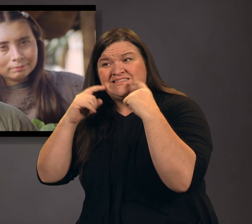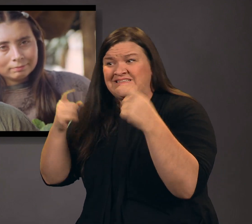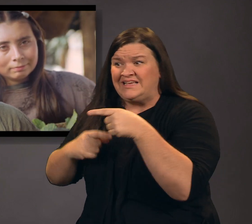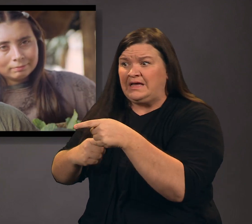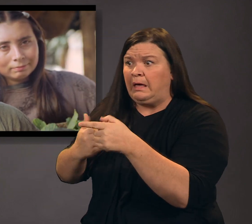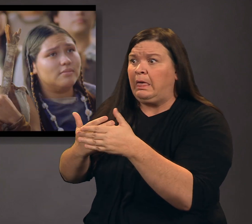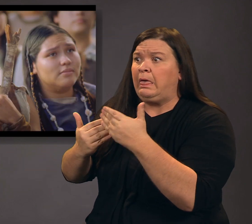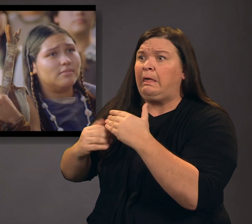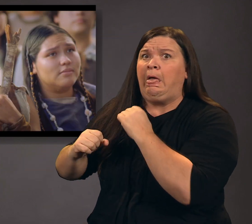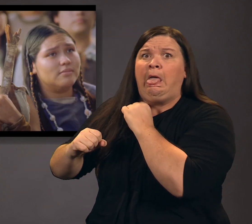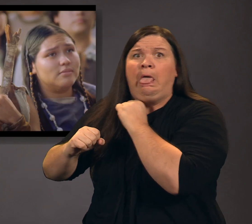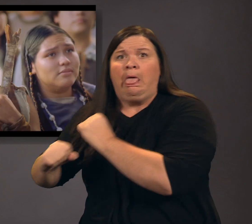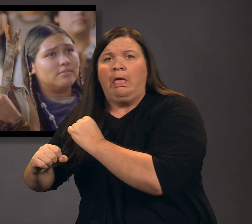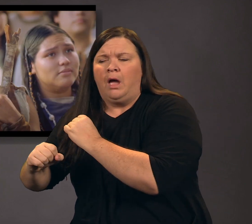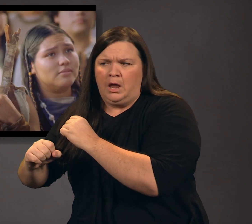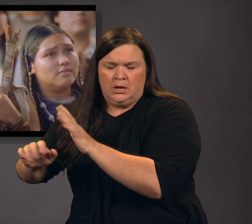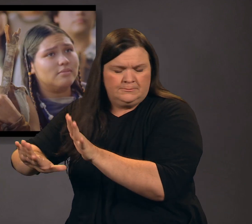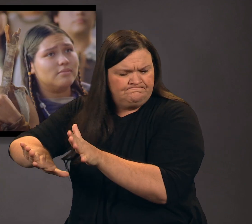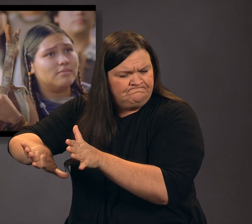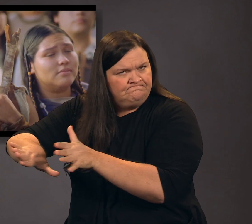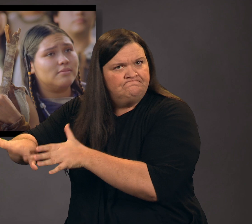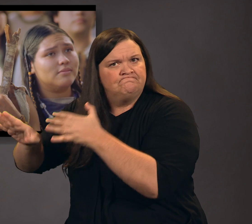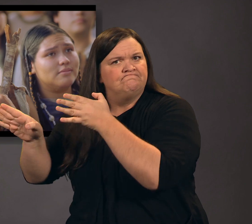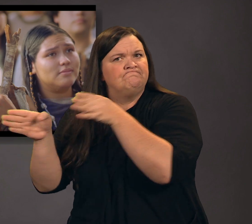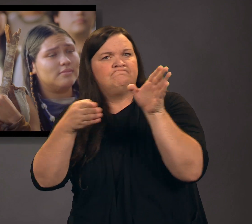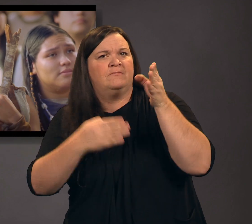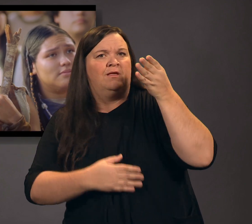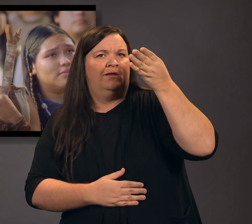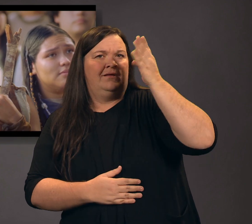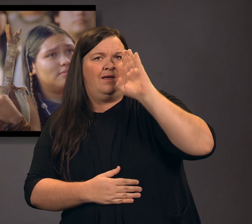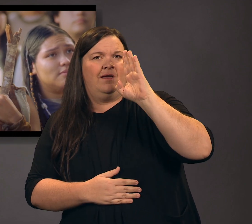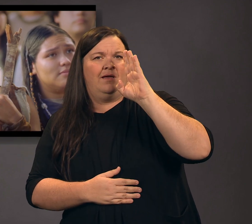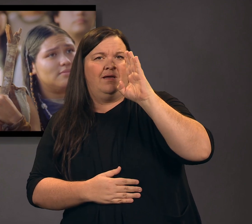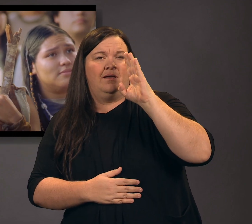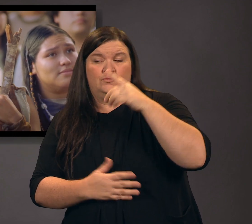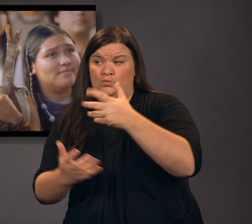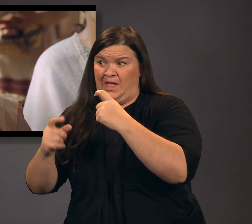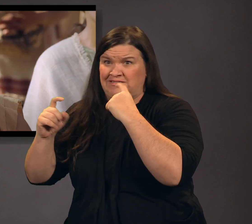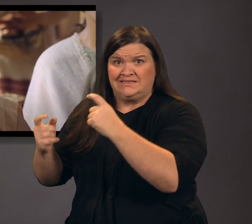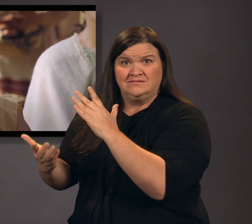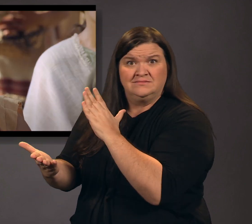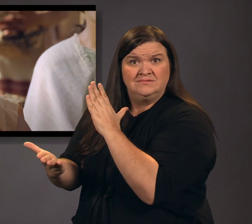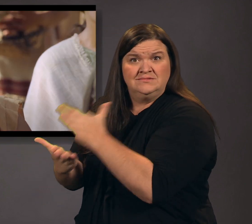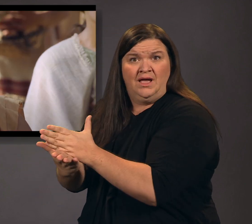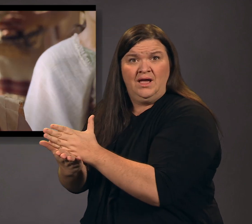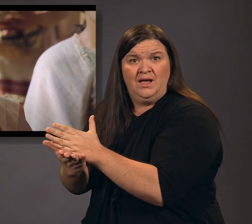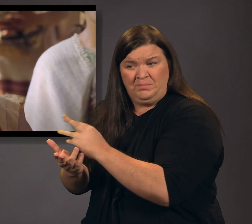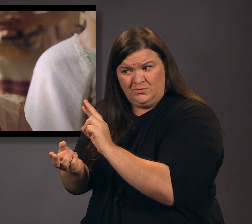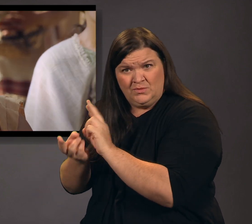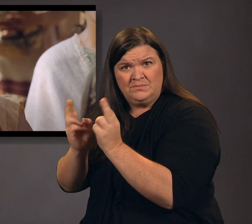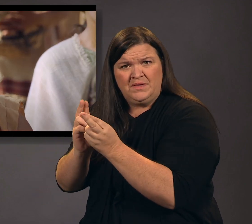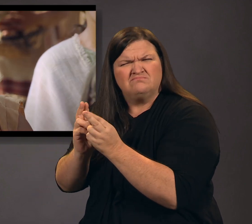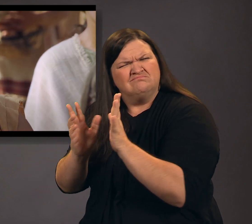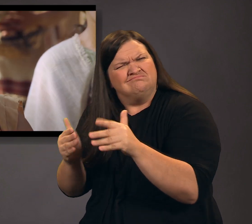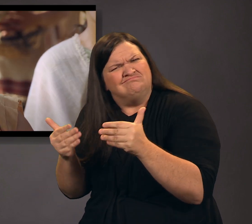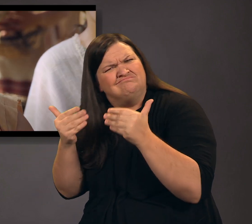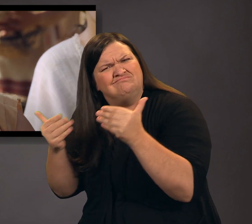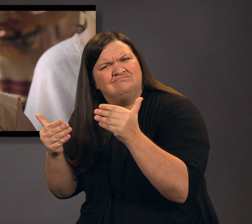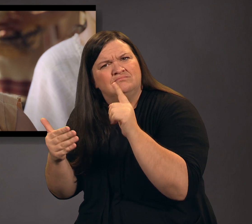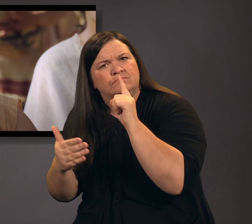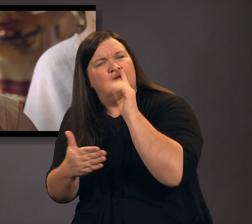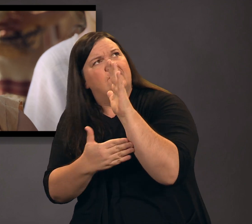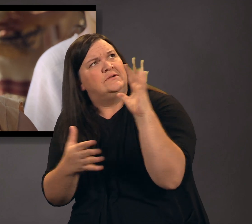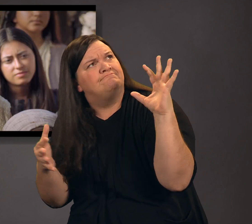that ye are willing to repent of your sins, and enter into a covenant with Him to keep His commandments,